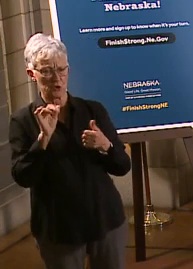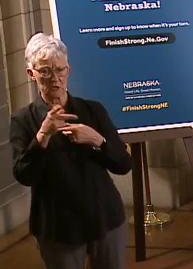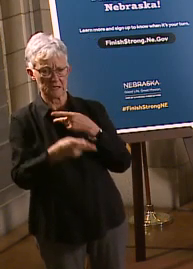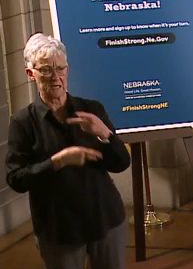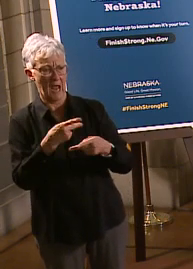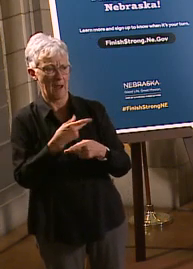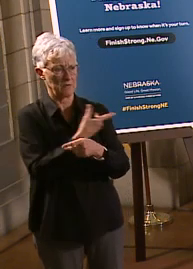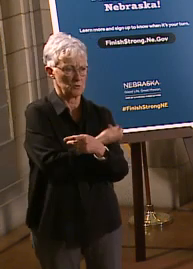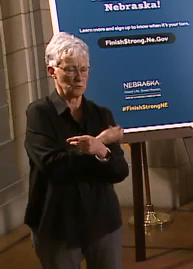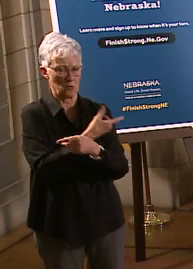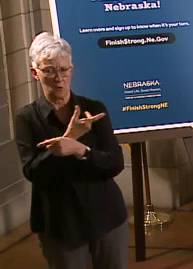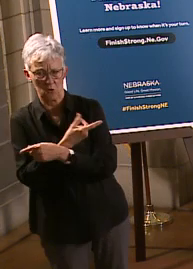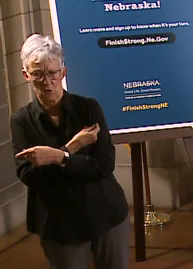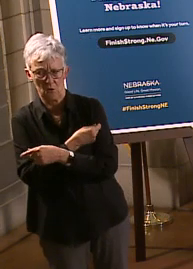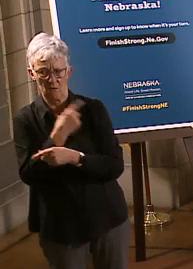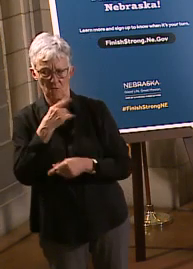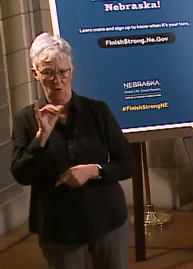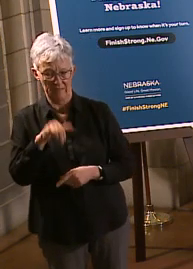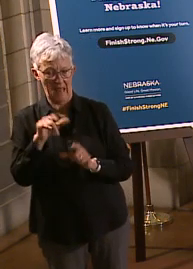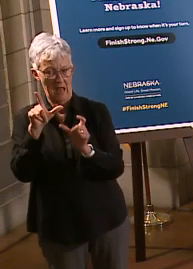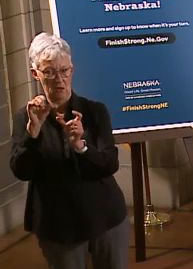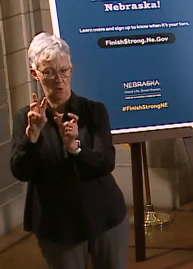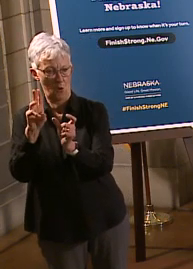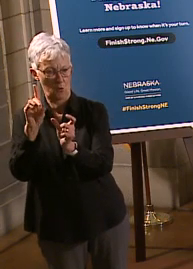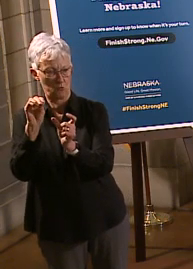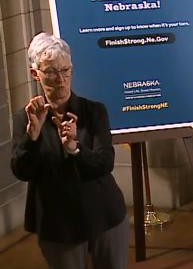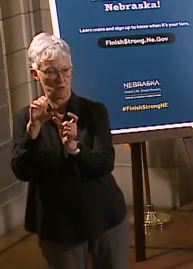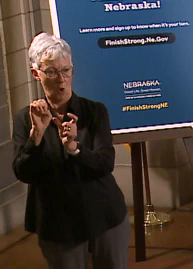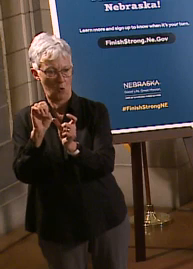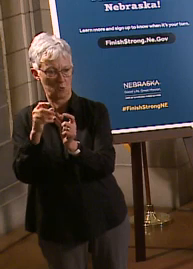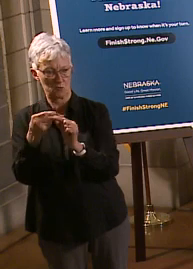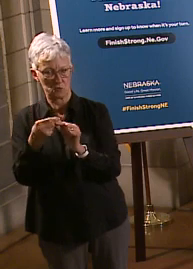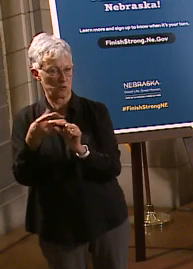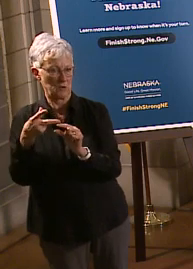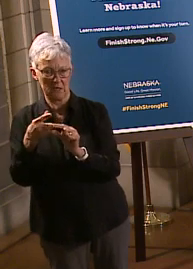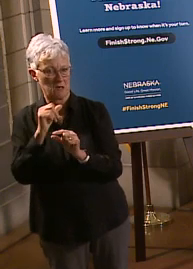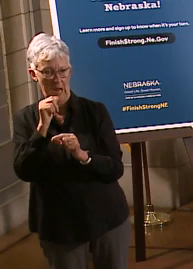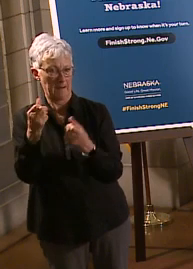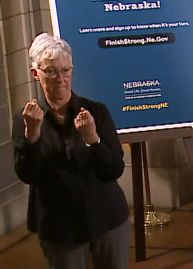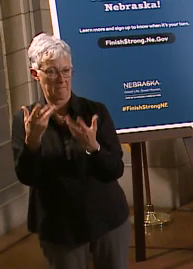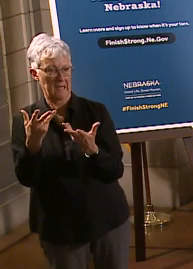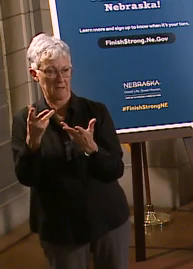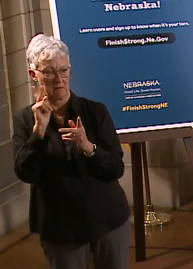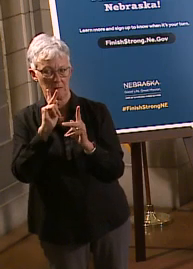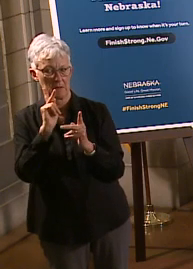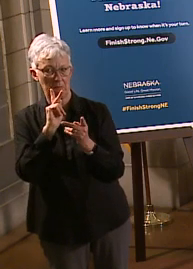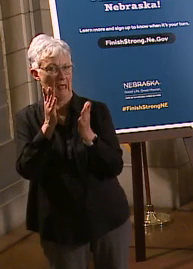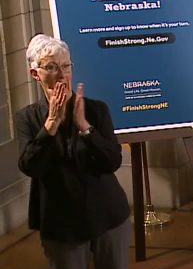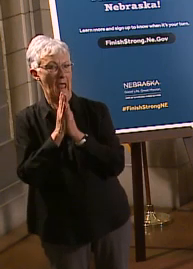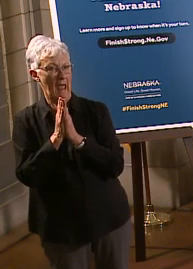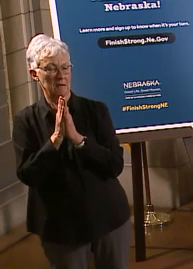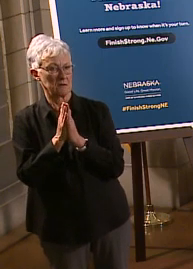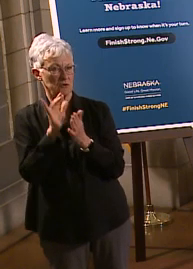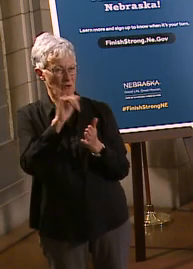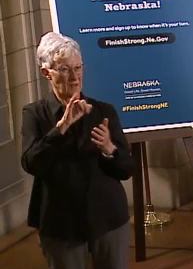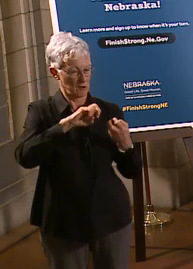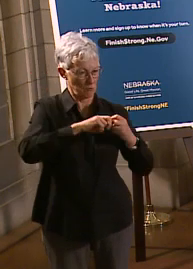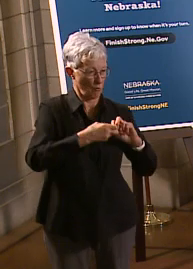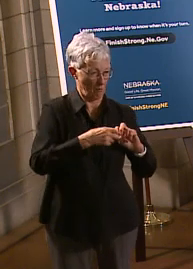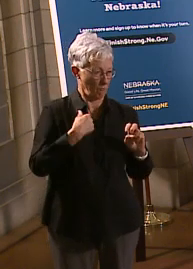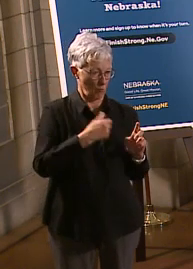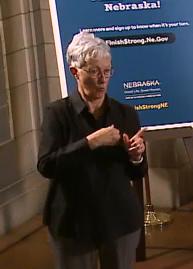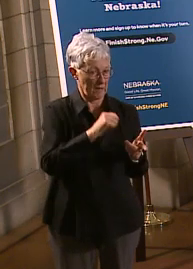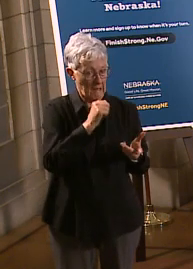much demand at all for low-dose syringes on an ongoing basis. And so that's a phenomenon that was really just